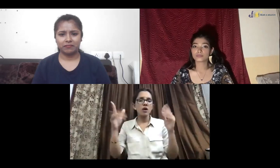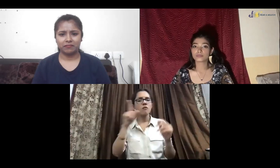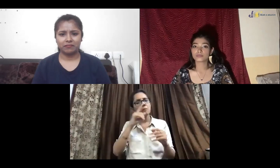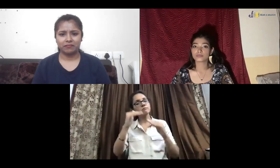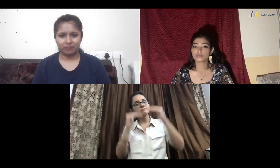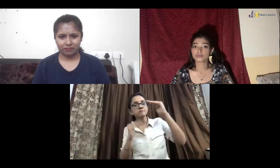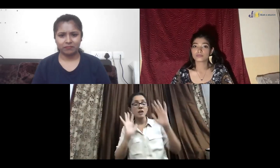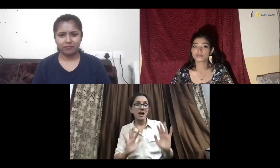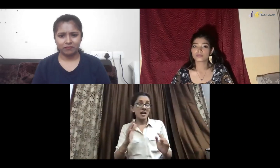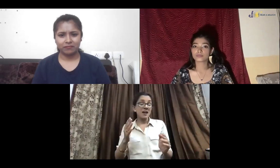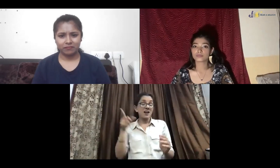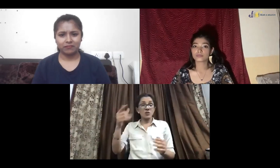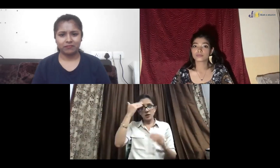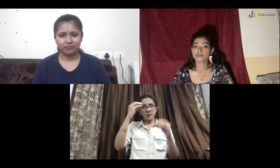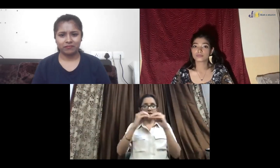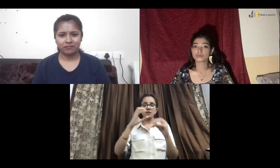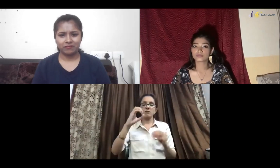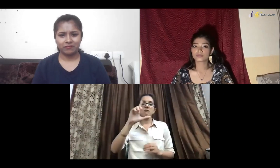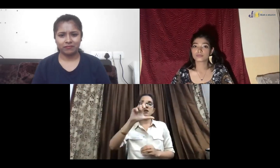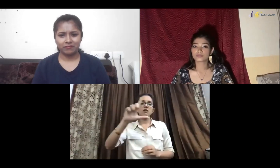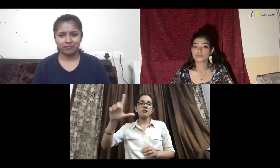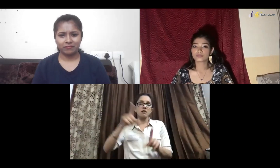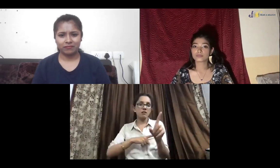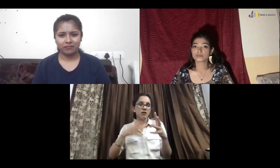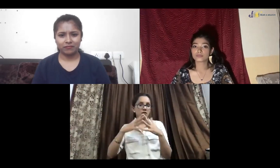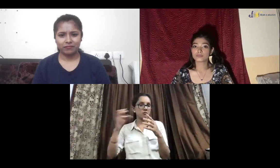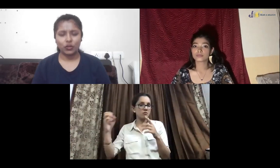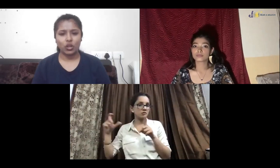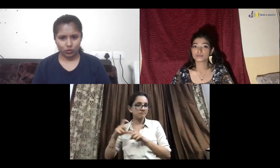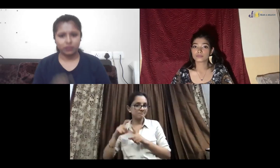And also there is no equality in salary as well.